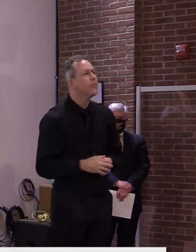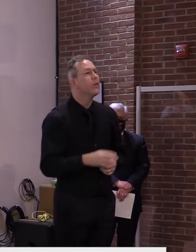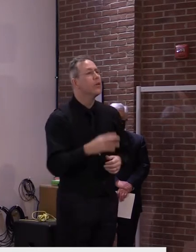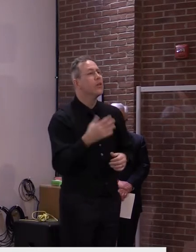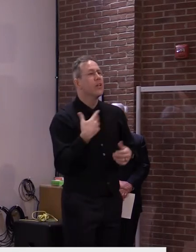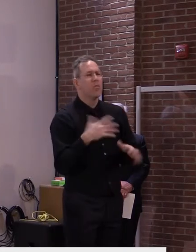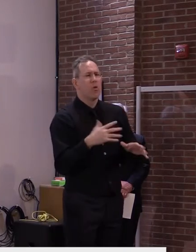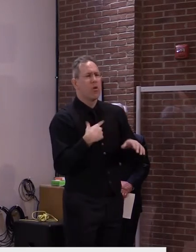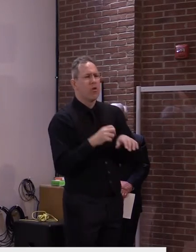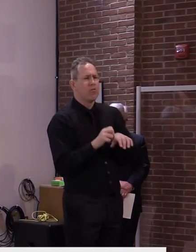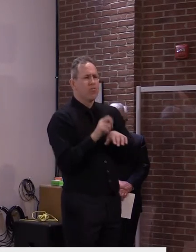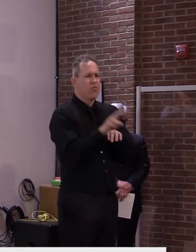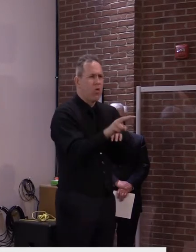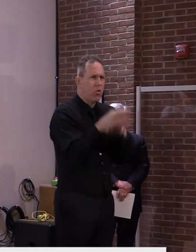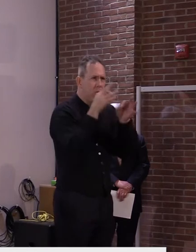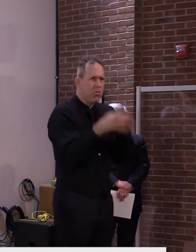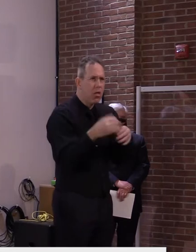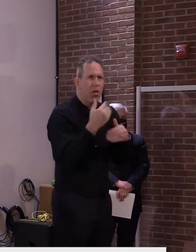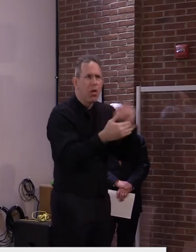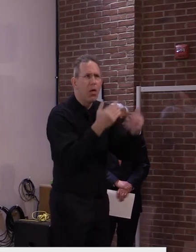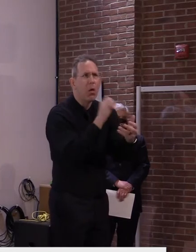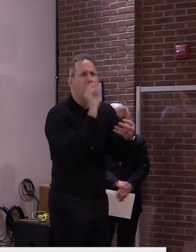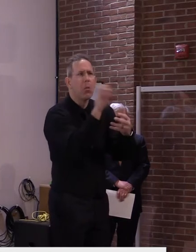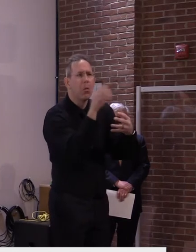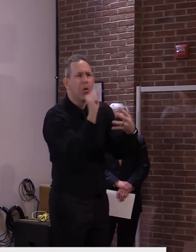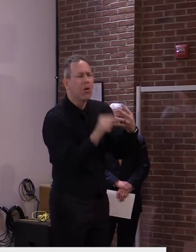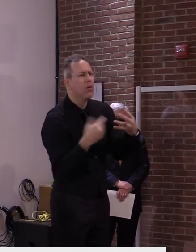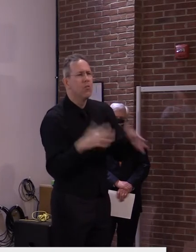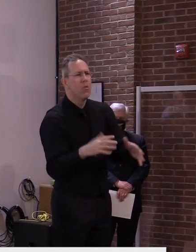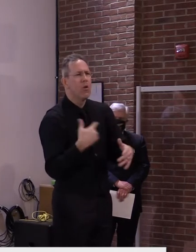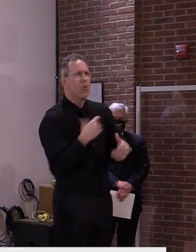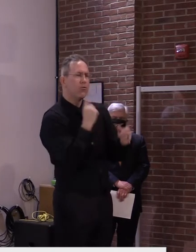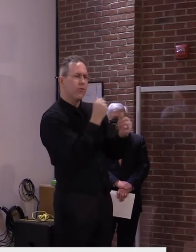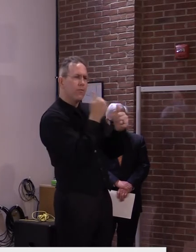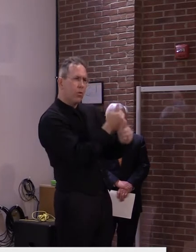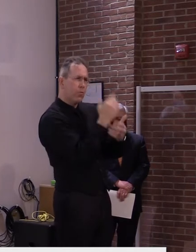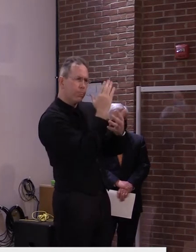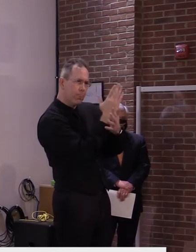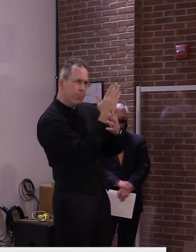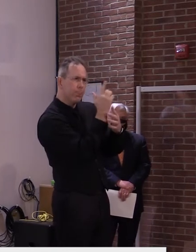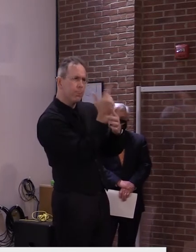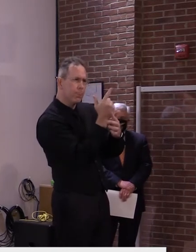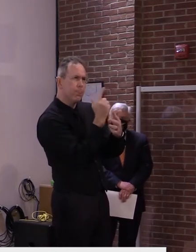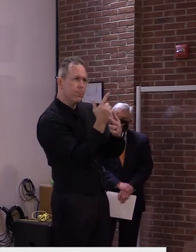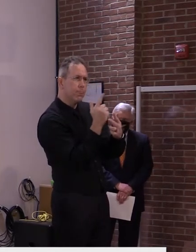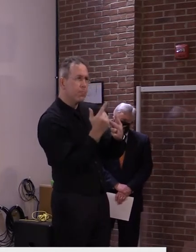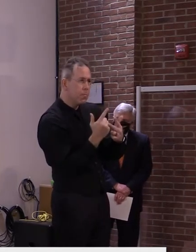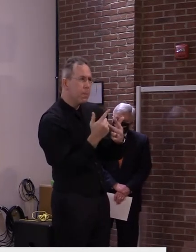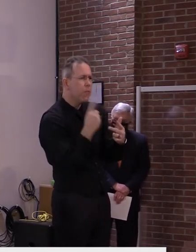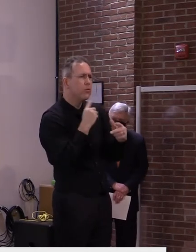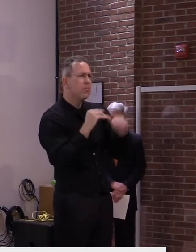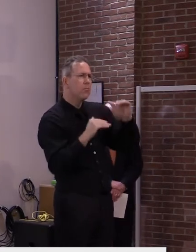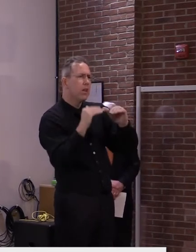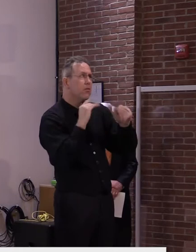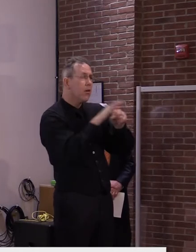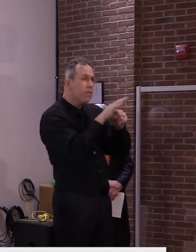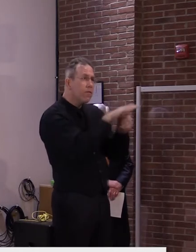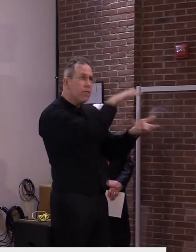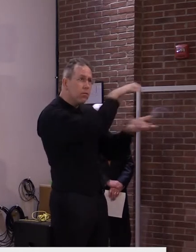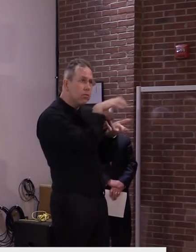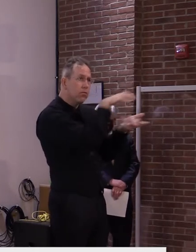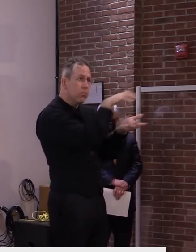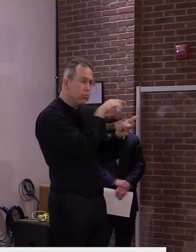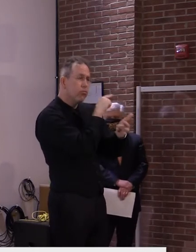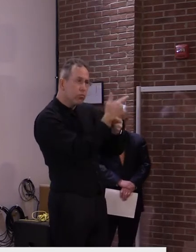of a sudden we find that out, we won't have accommodated those who are calling in and signing up. So we'll balance